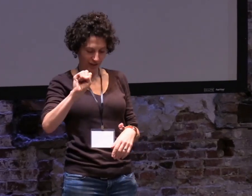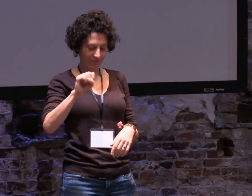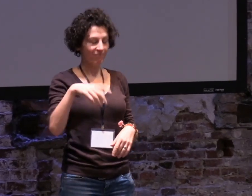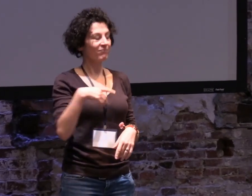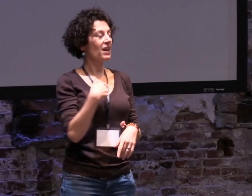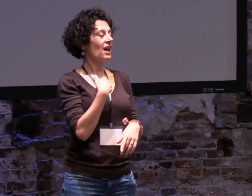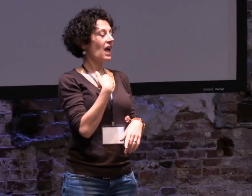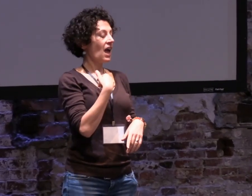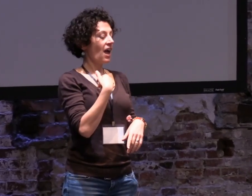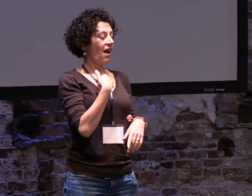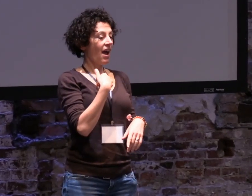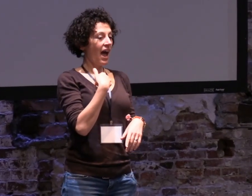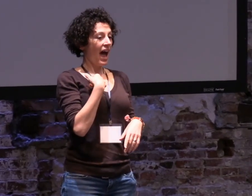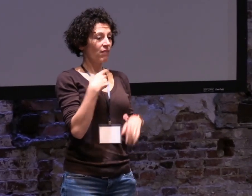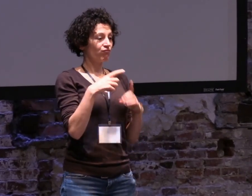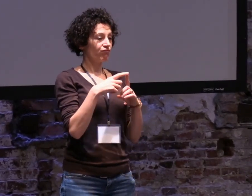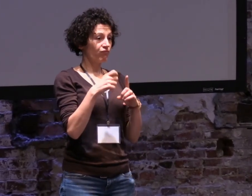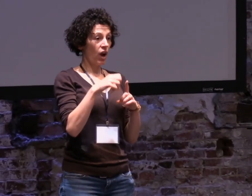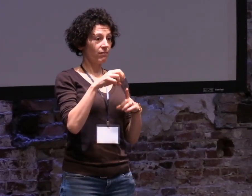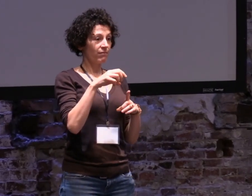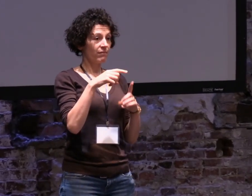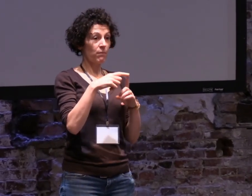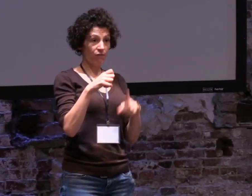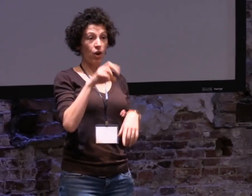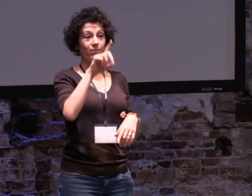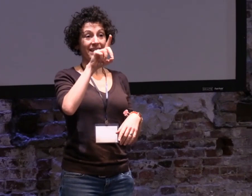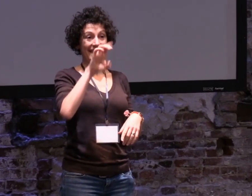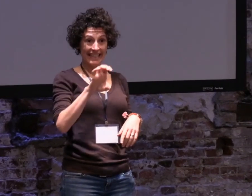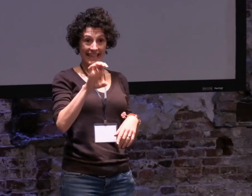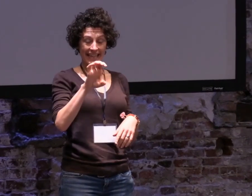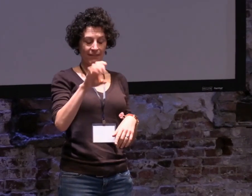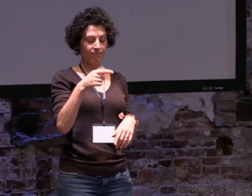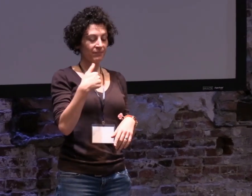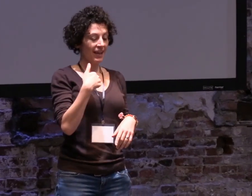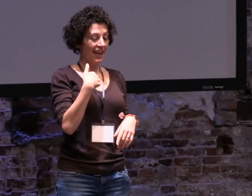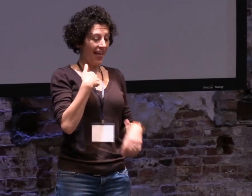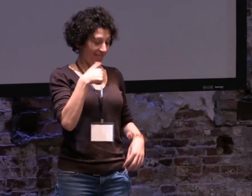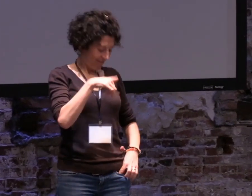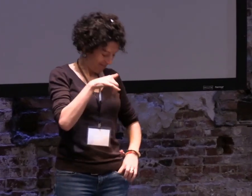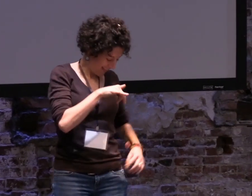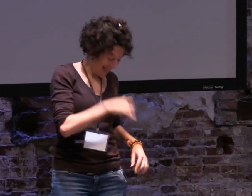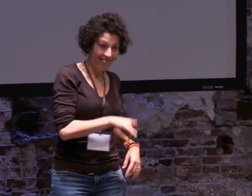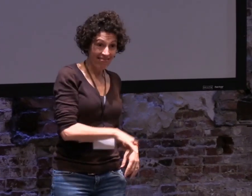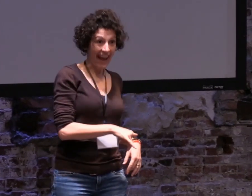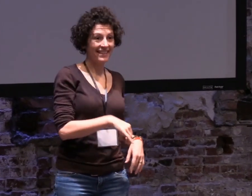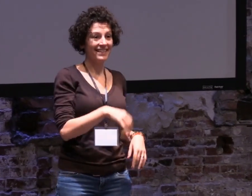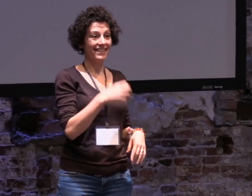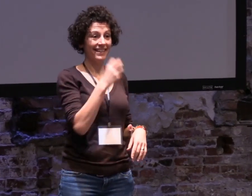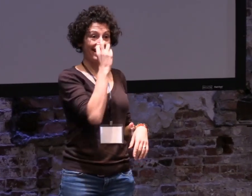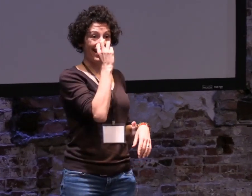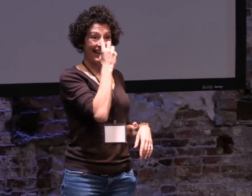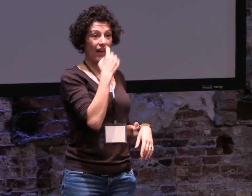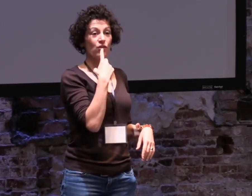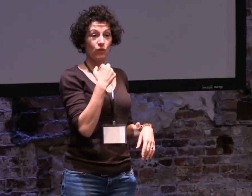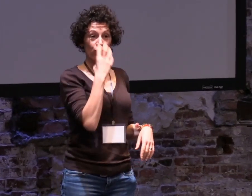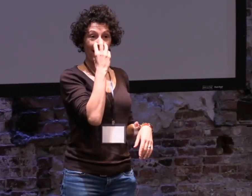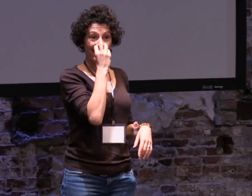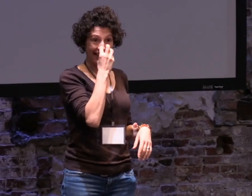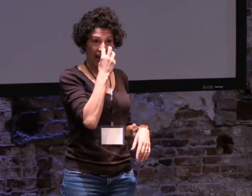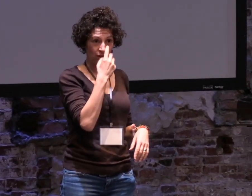She, her, and hers are my preferred pronouns. I come from D.C. And that little clown